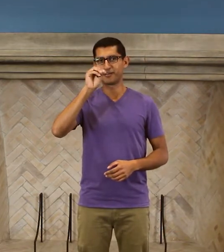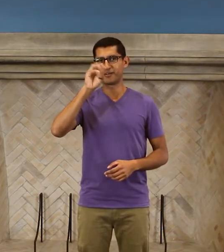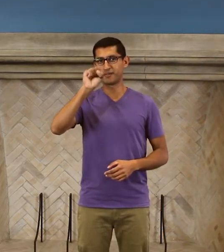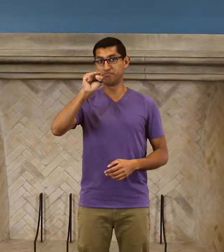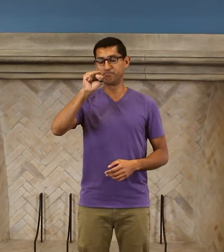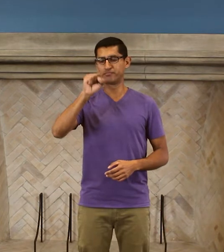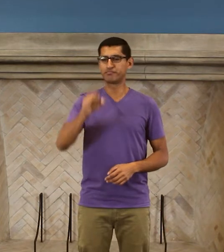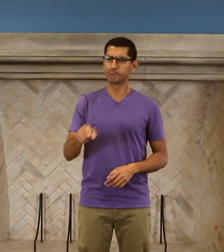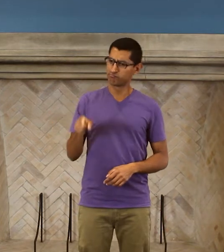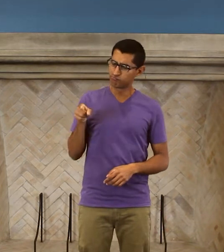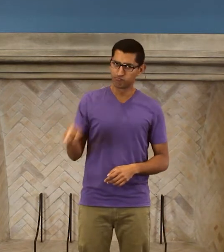Abrams.